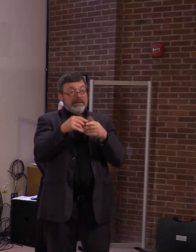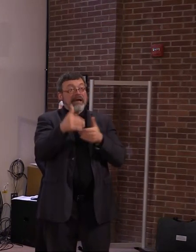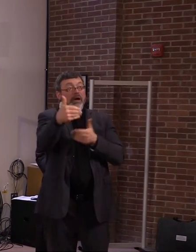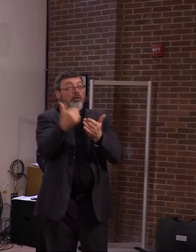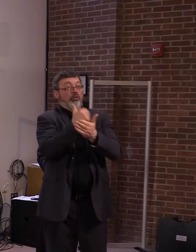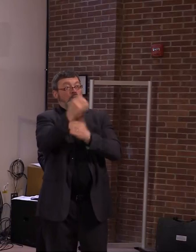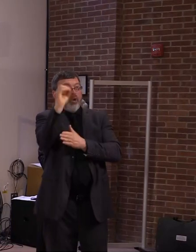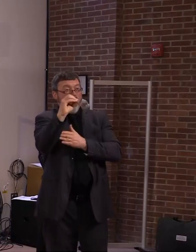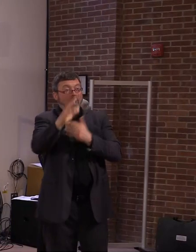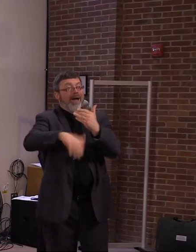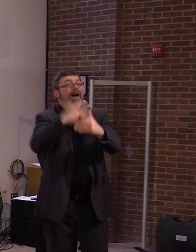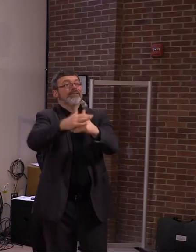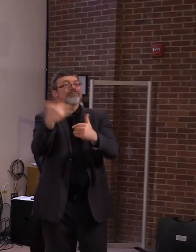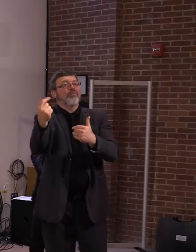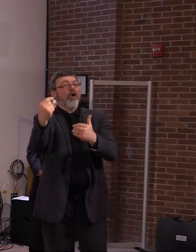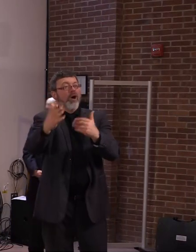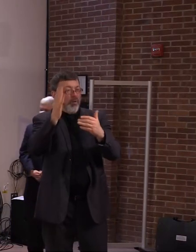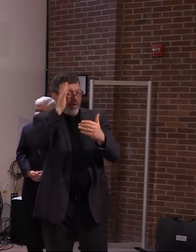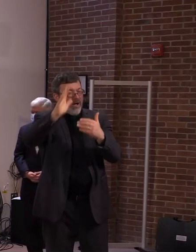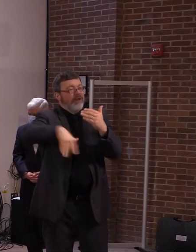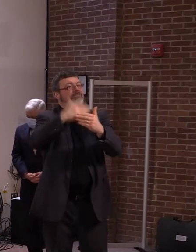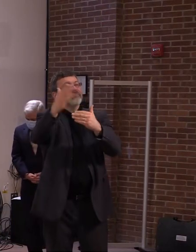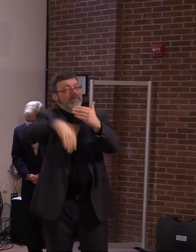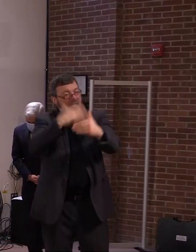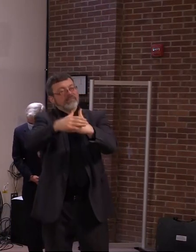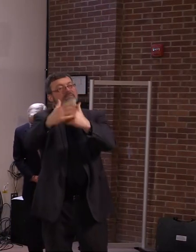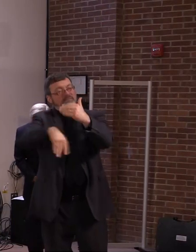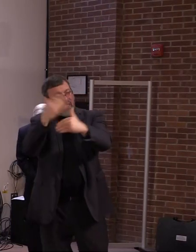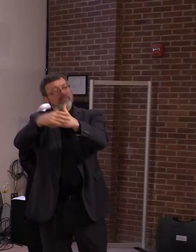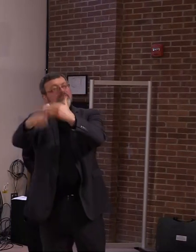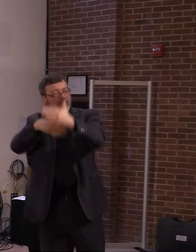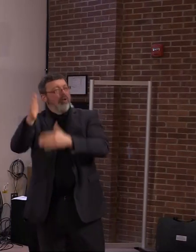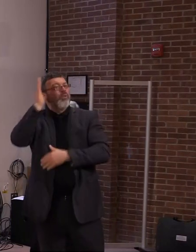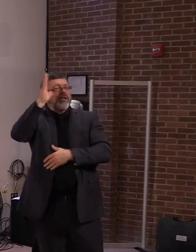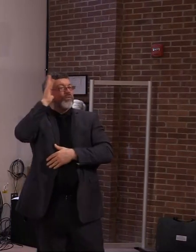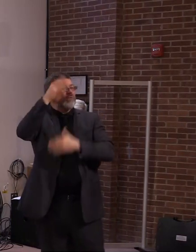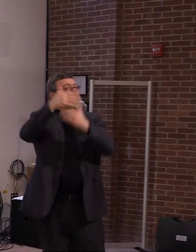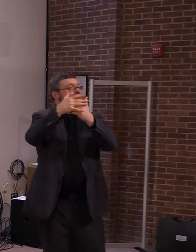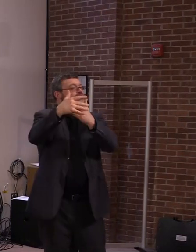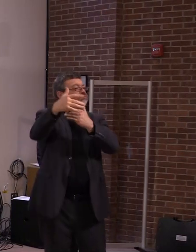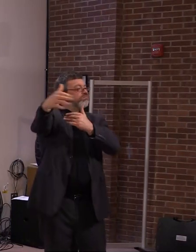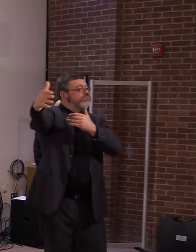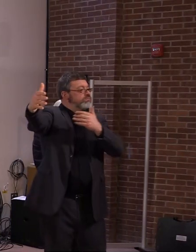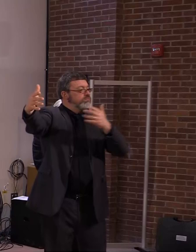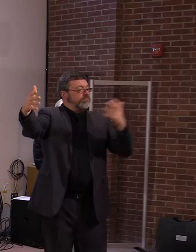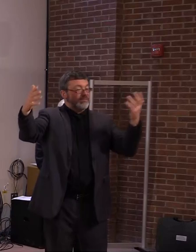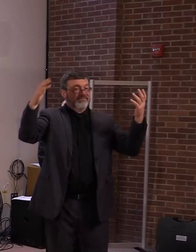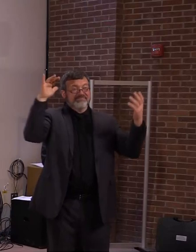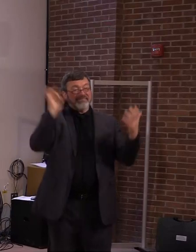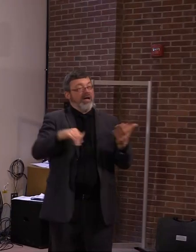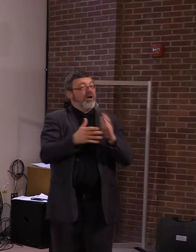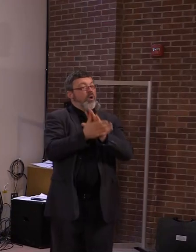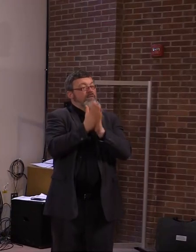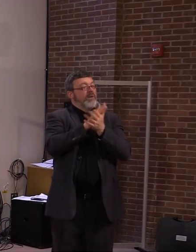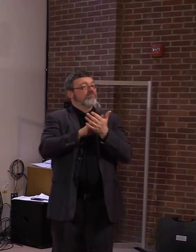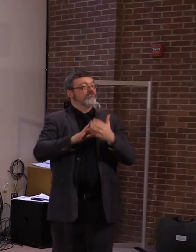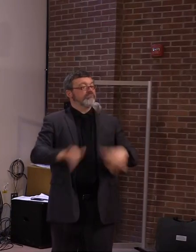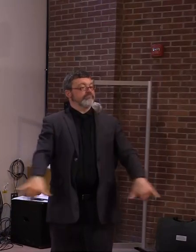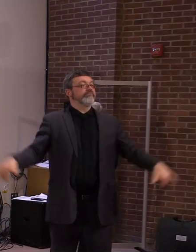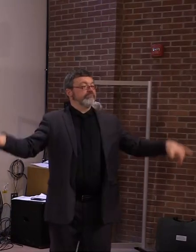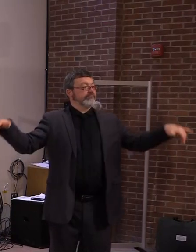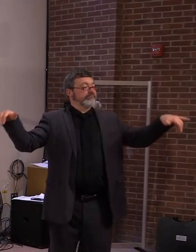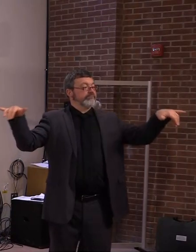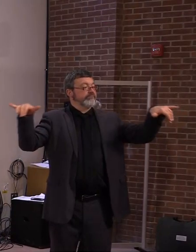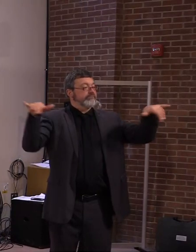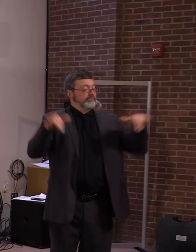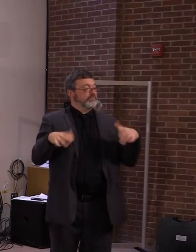and we're going to have a way, a strategy to mitigate as well as to take care of ourselves and